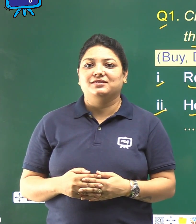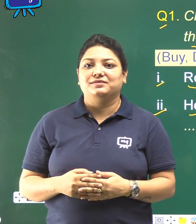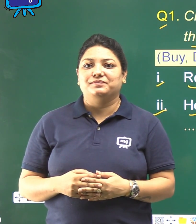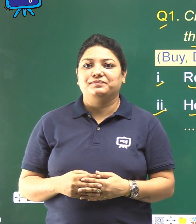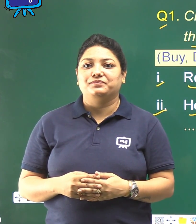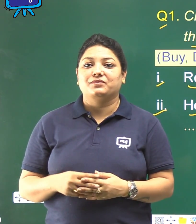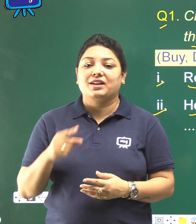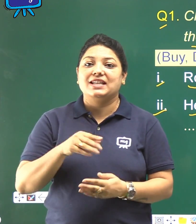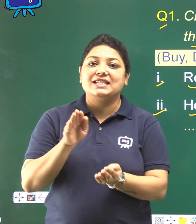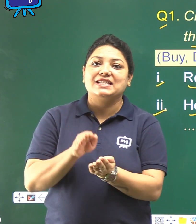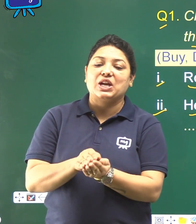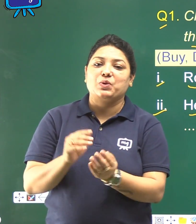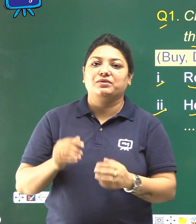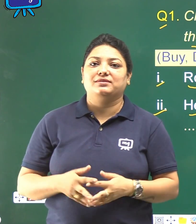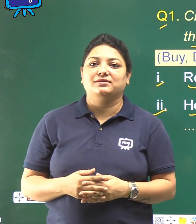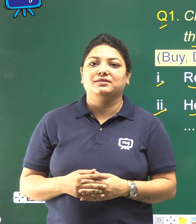He saved